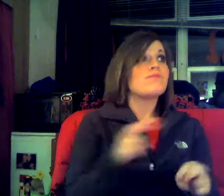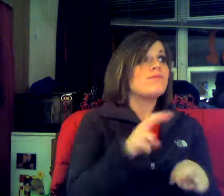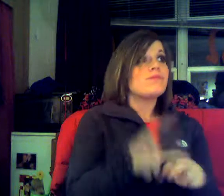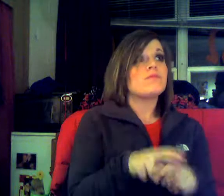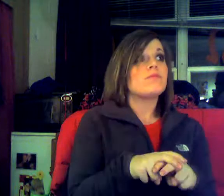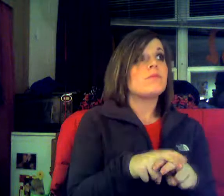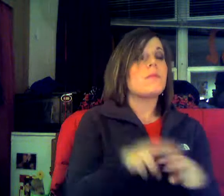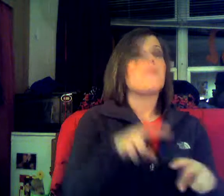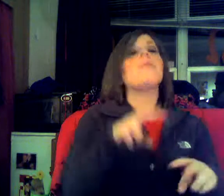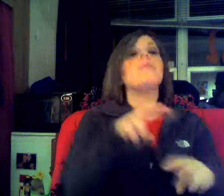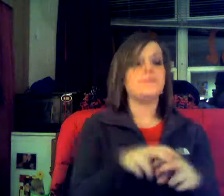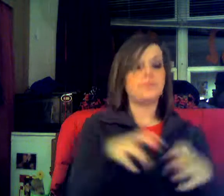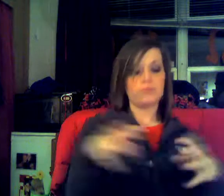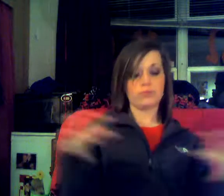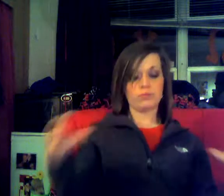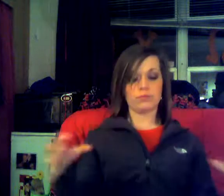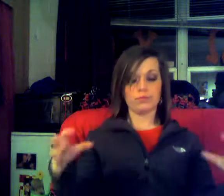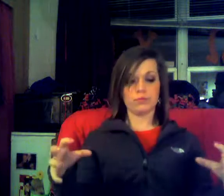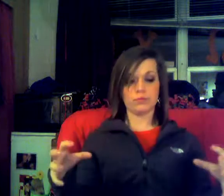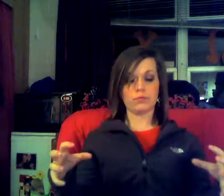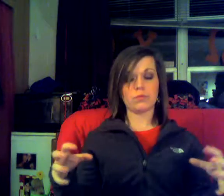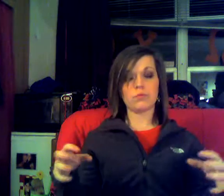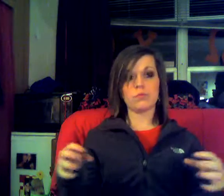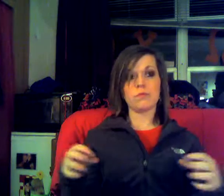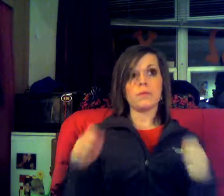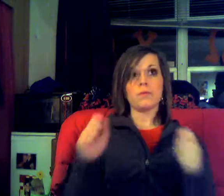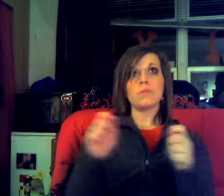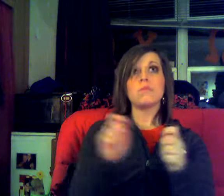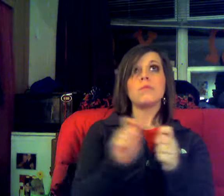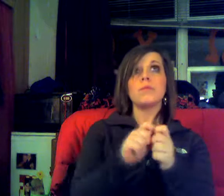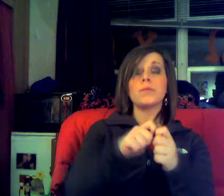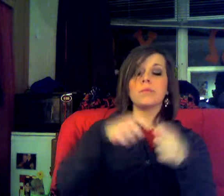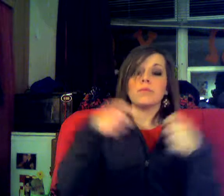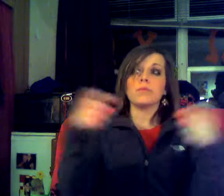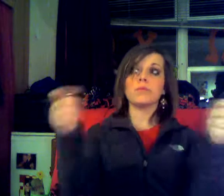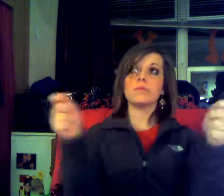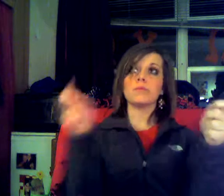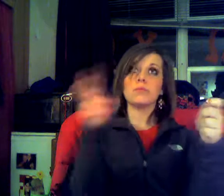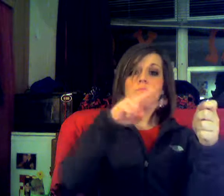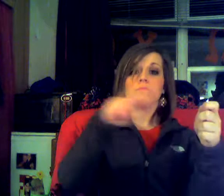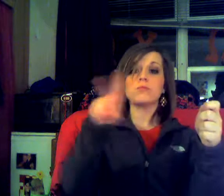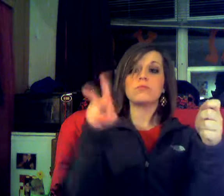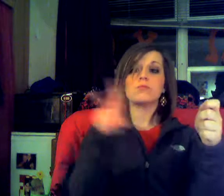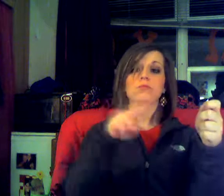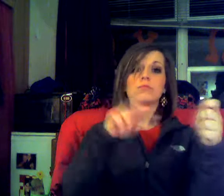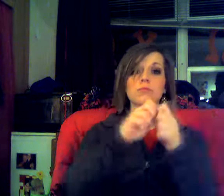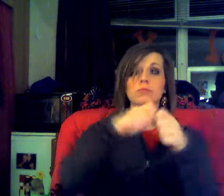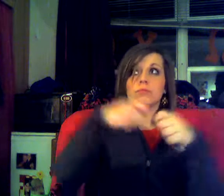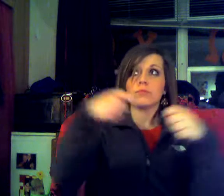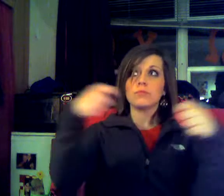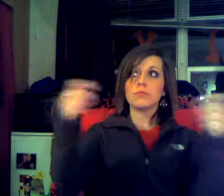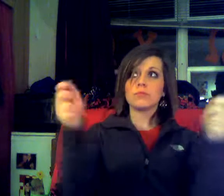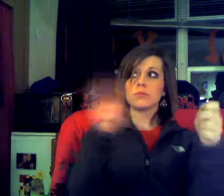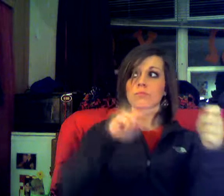Sit down and such as one. Read newspaper. Notice man